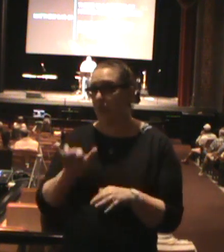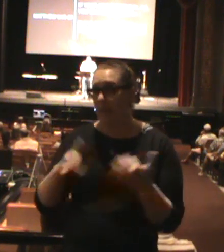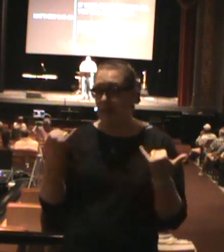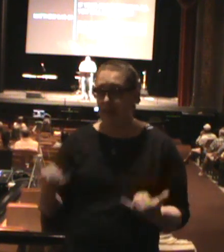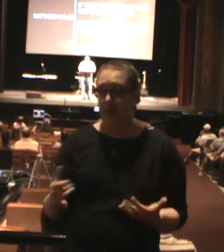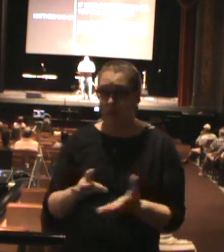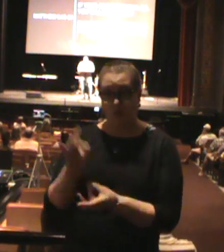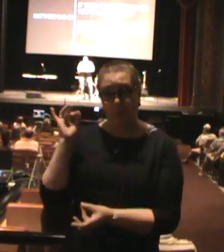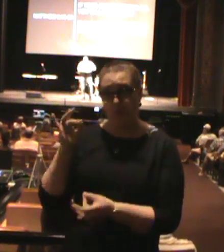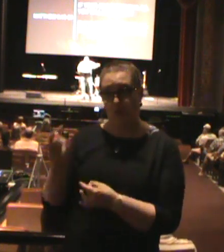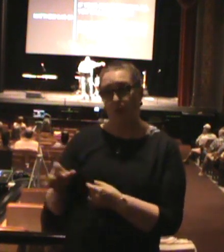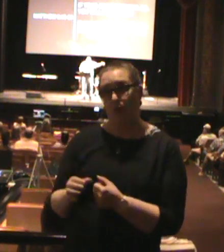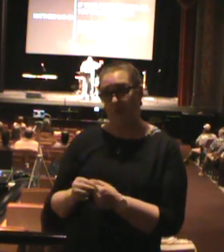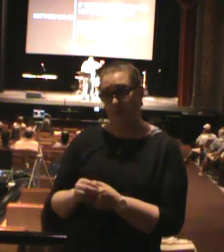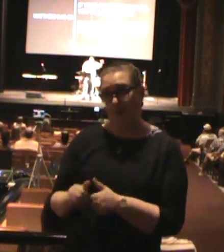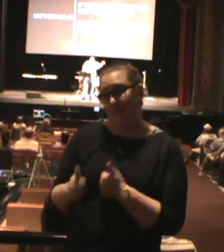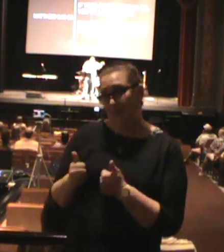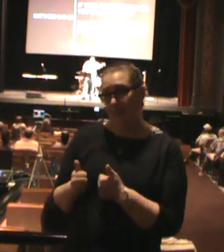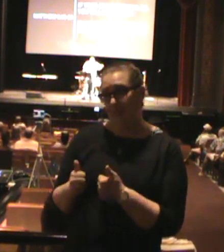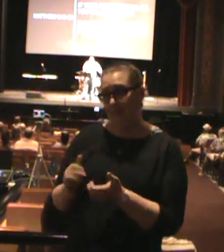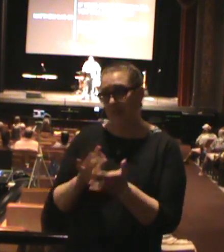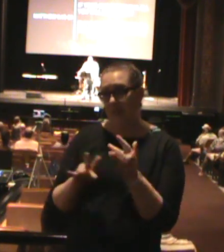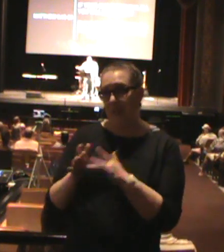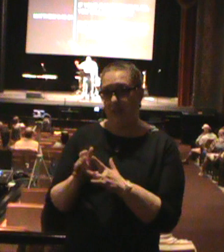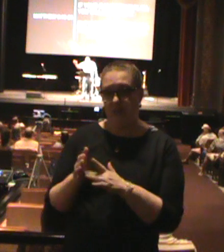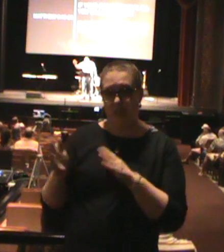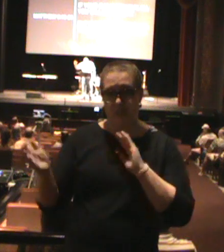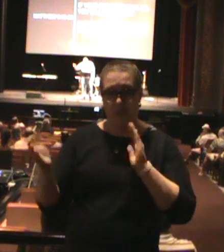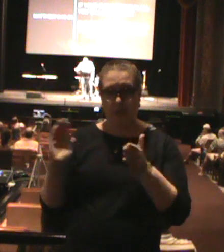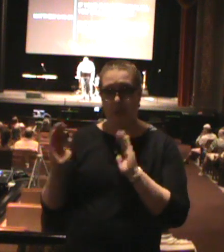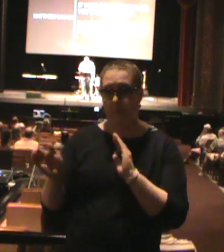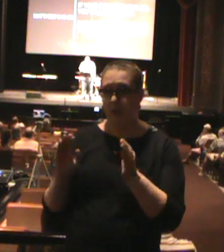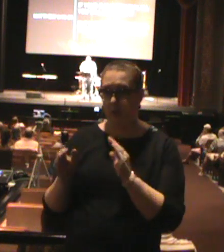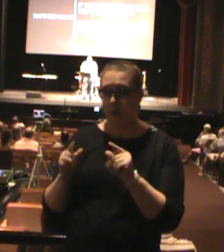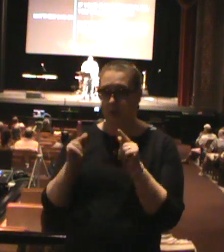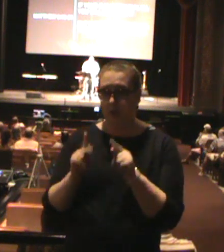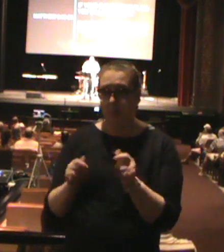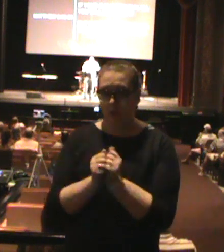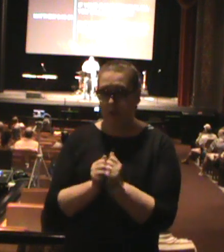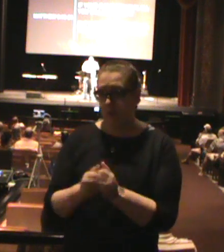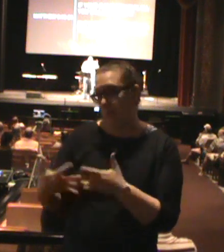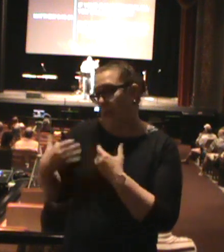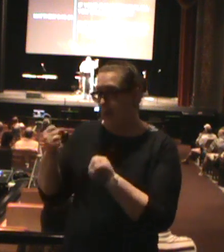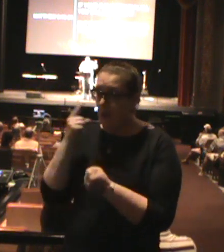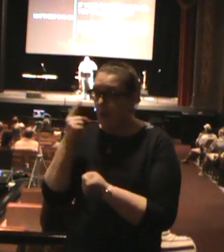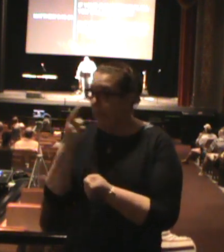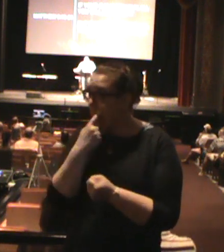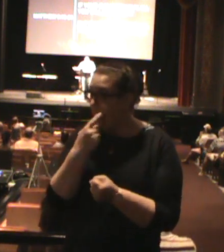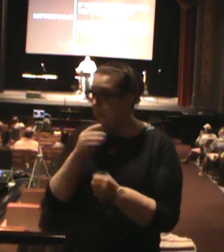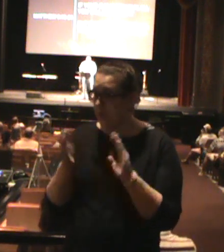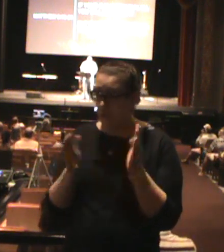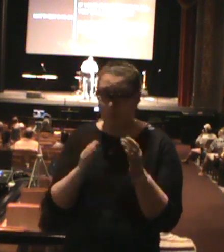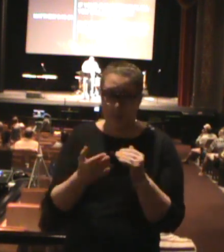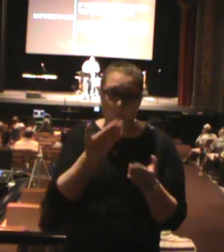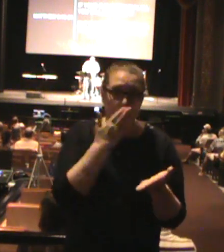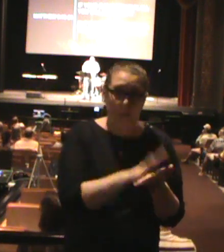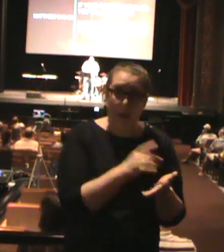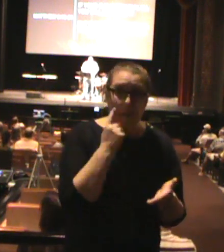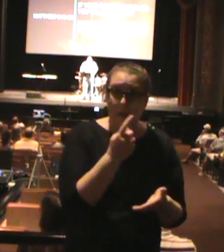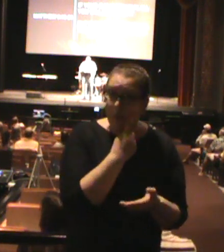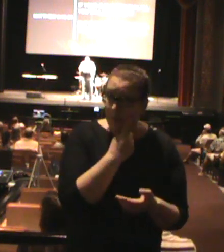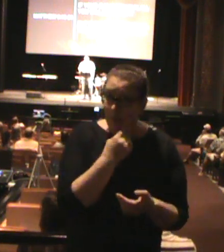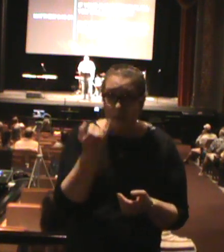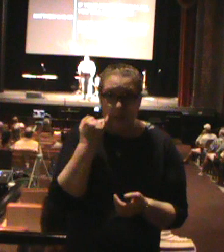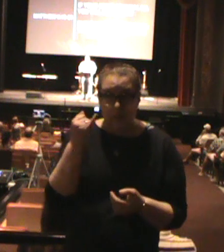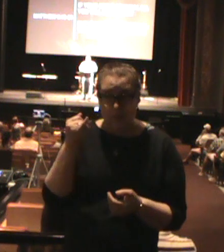realm. Jesus is contrasting someone with healthy eyes versus someone with bad eyes. He's saying that if your eye is healthy, you will see the light, but if your eye is bad,